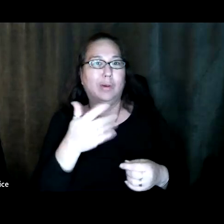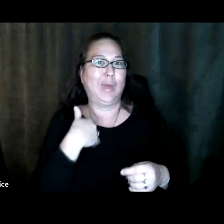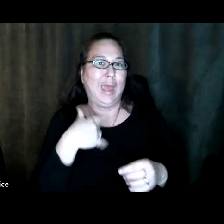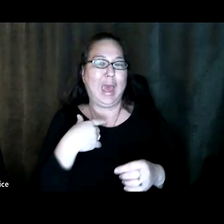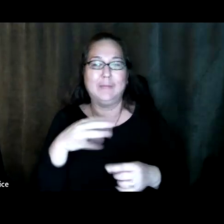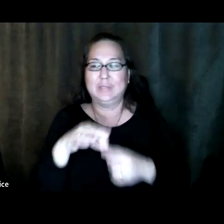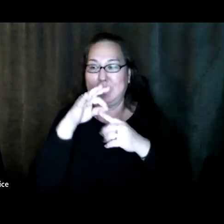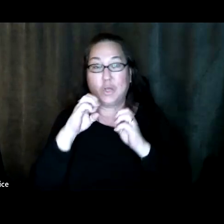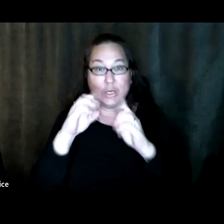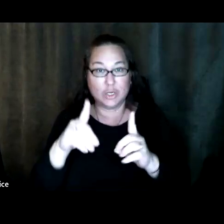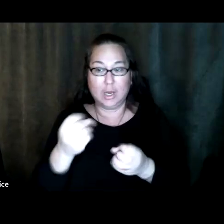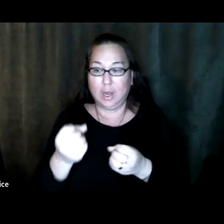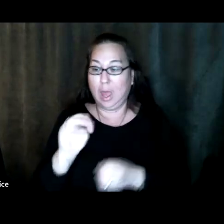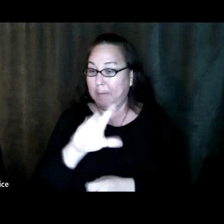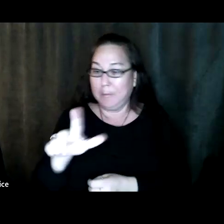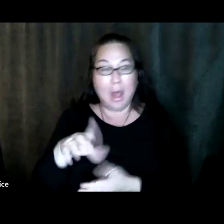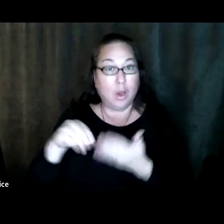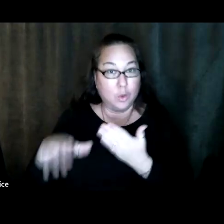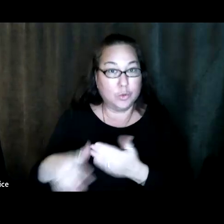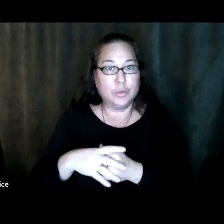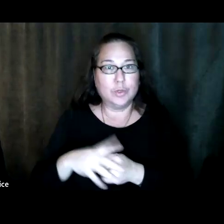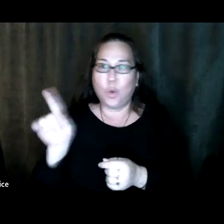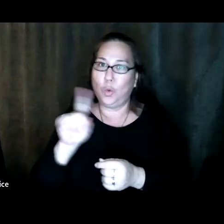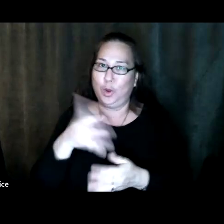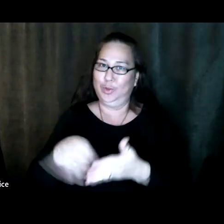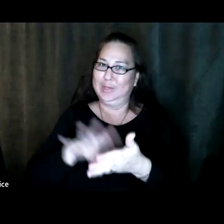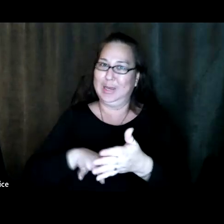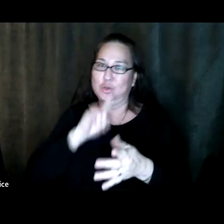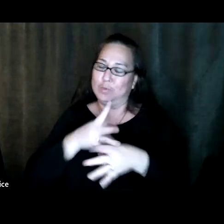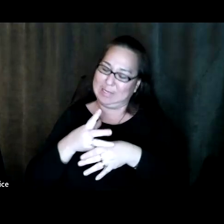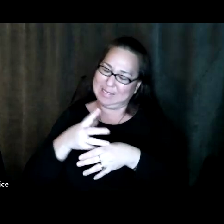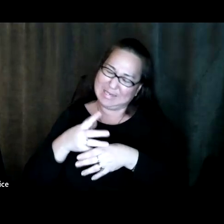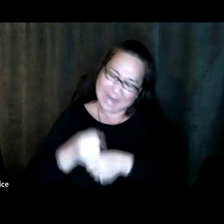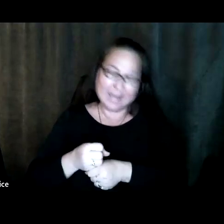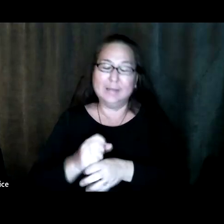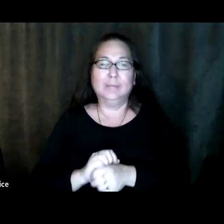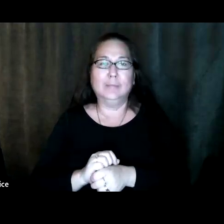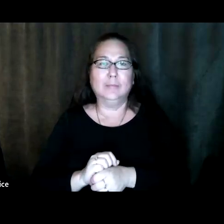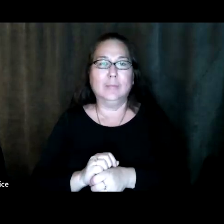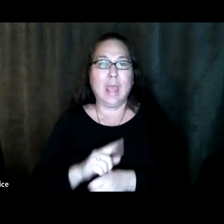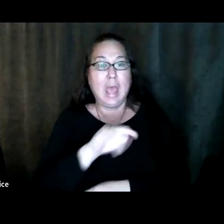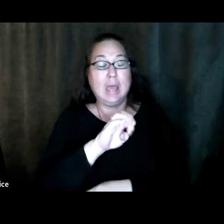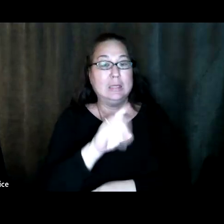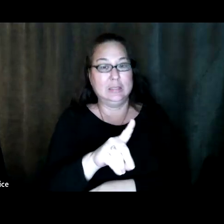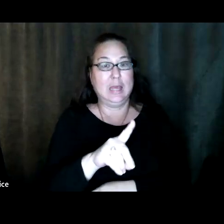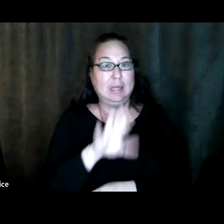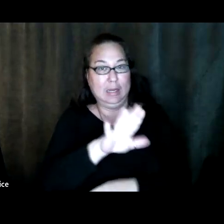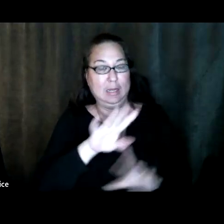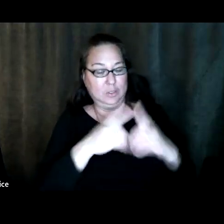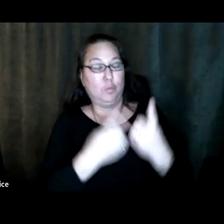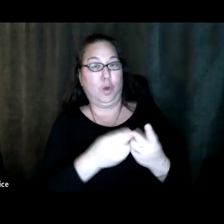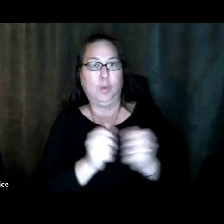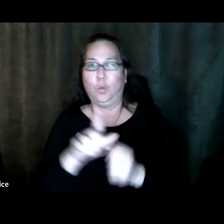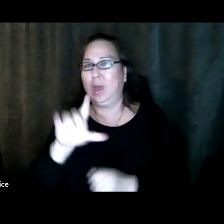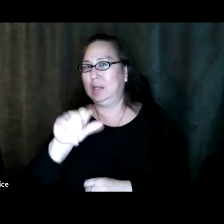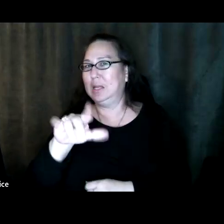multilingual learners, where the schedule is the tightest. Ted and his department along with Leslie and